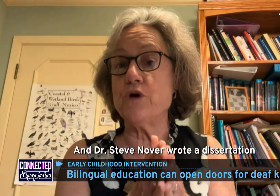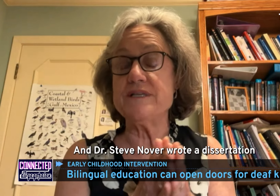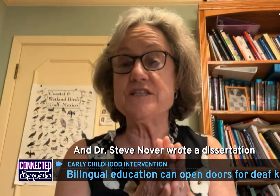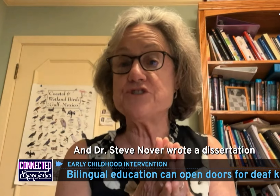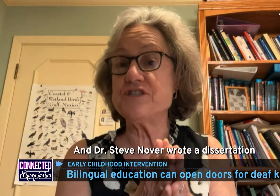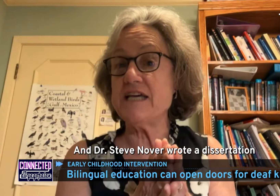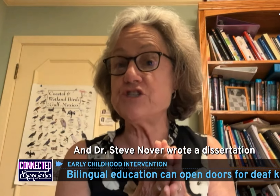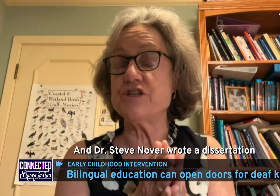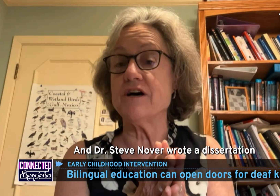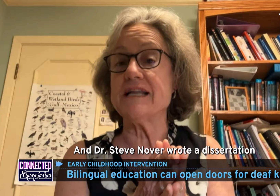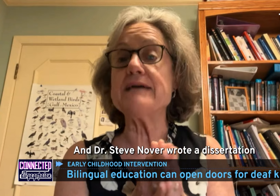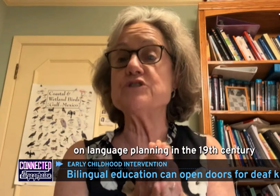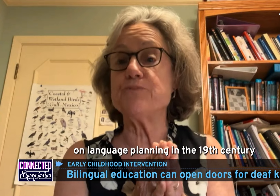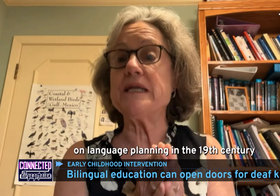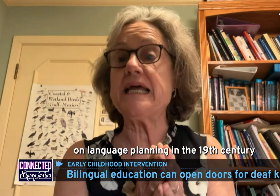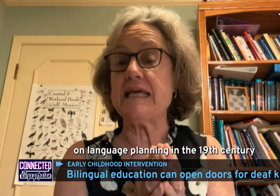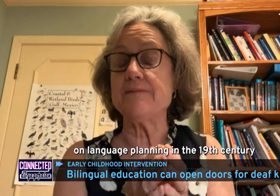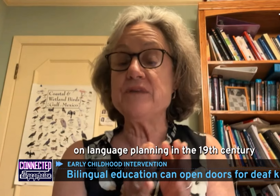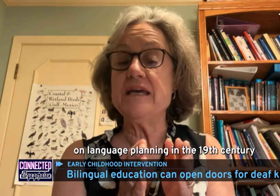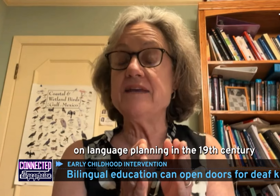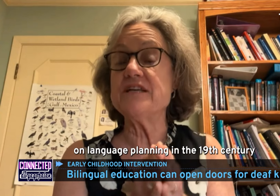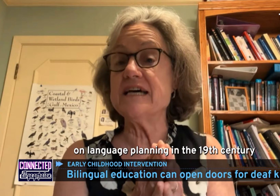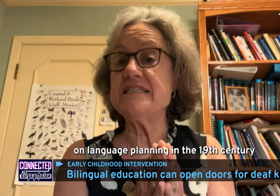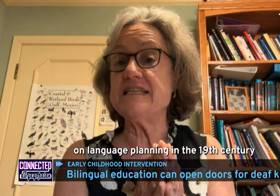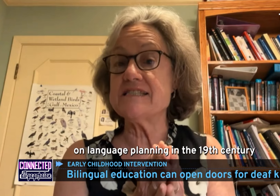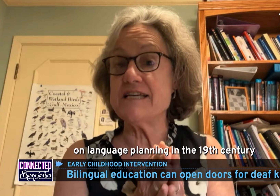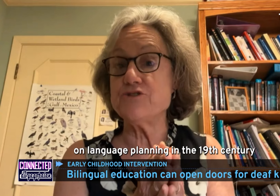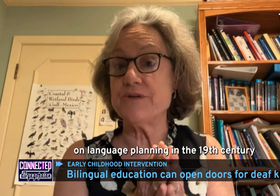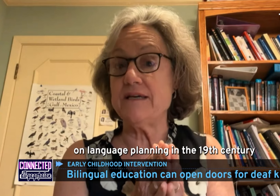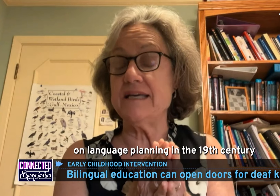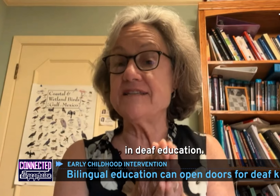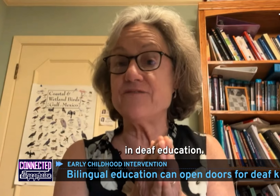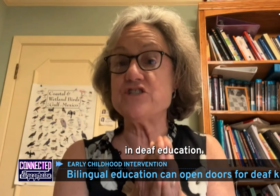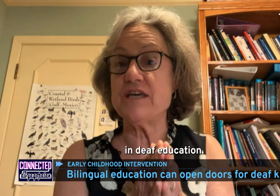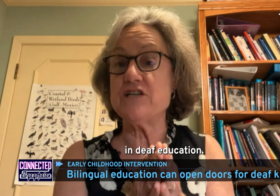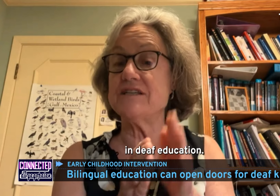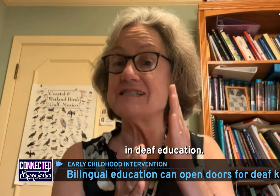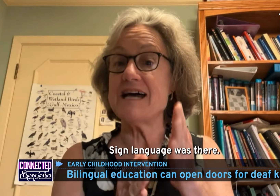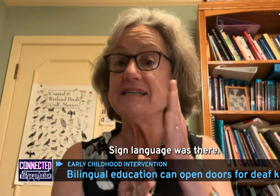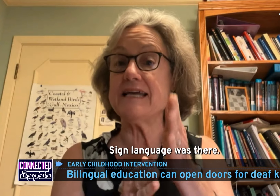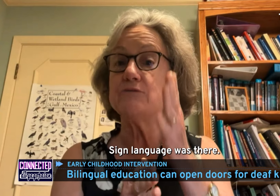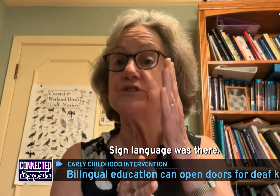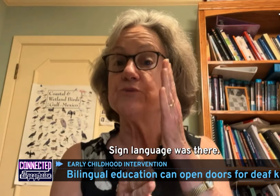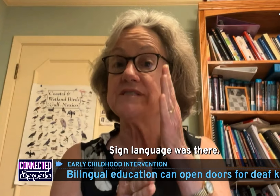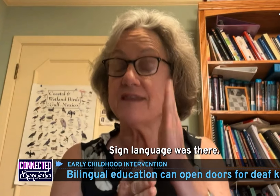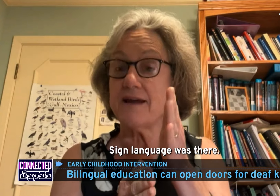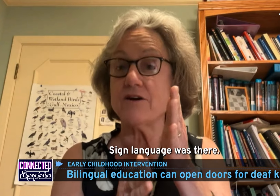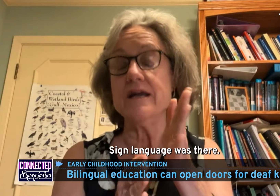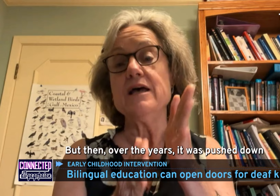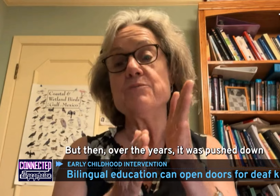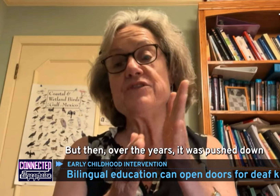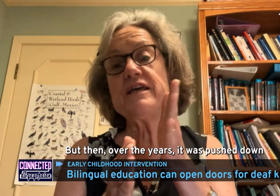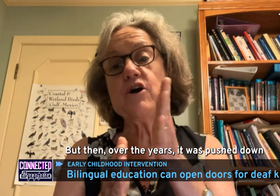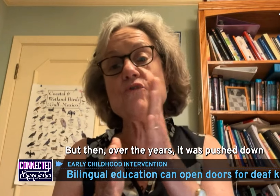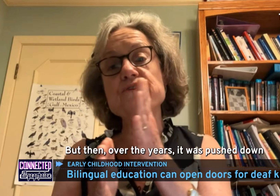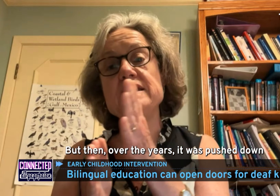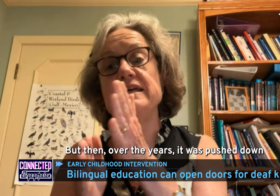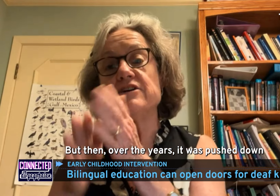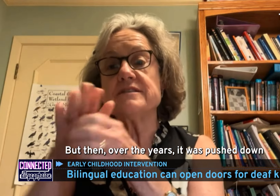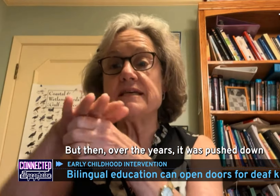a dissertation on language planning in the 19th century in deaf education. Sign language was there, but then over the years it